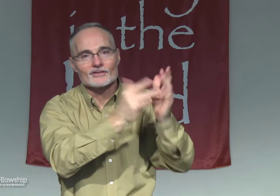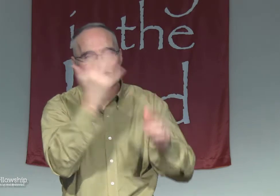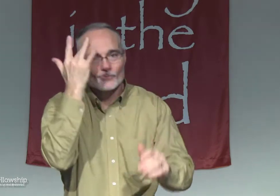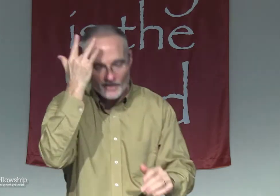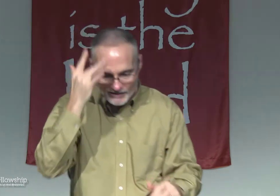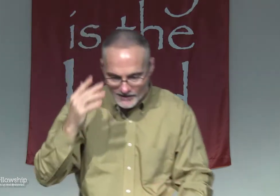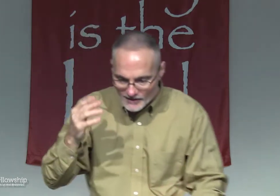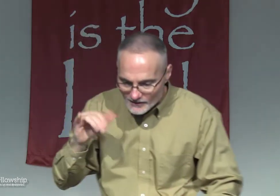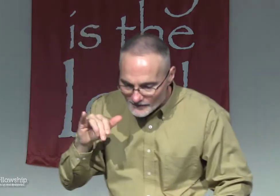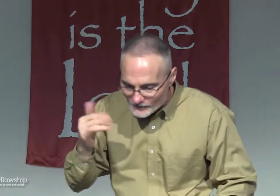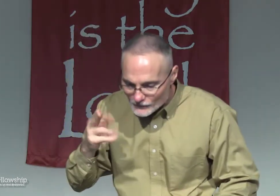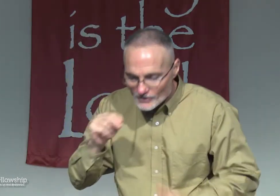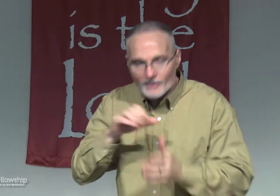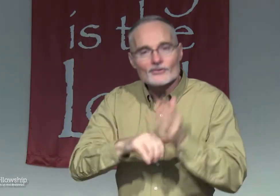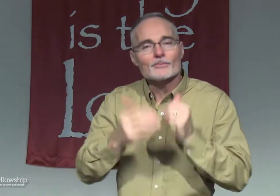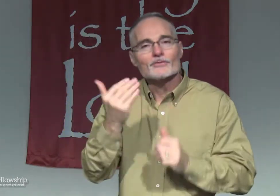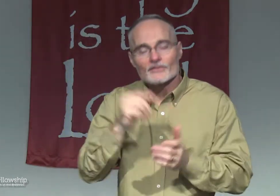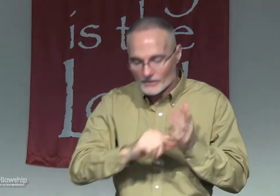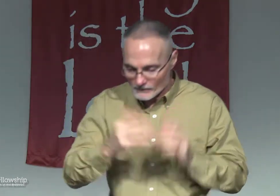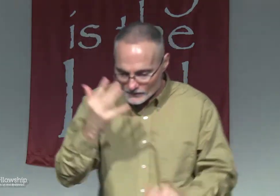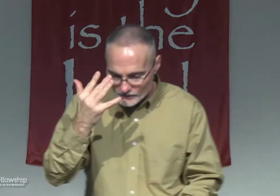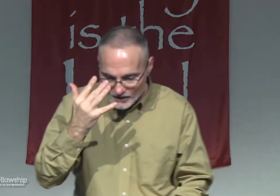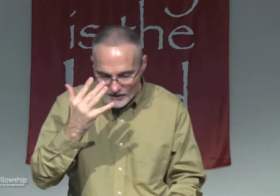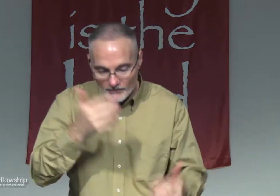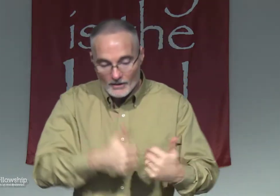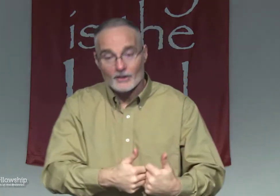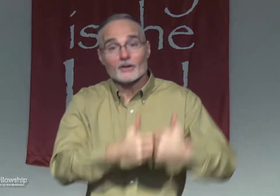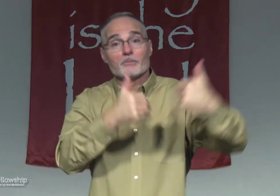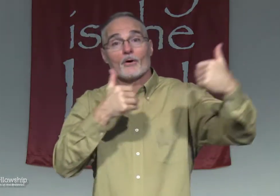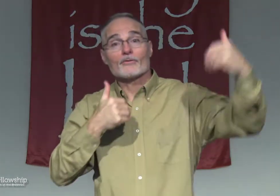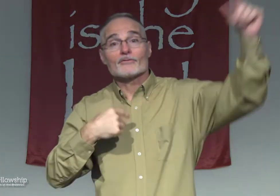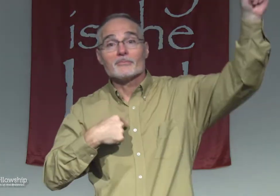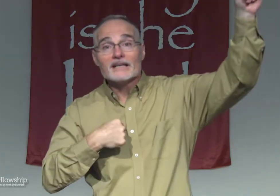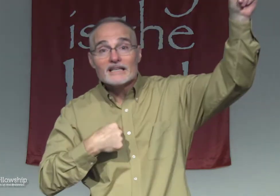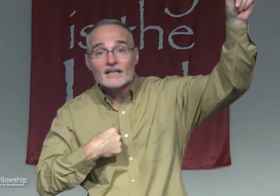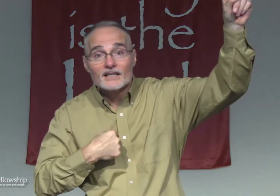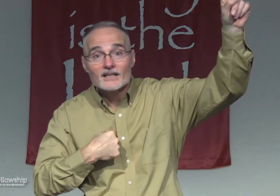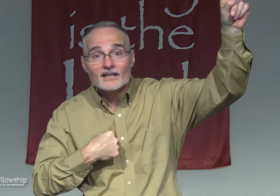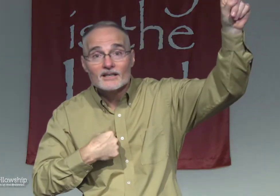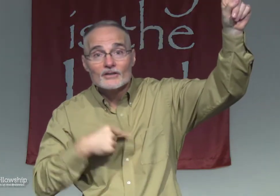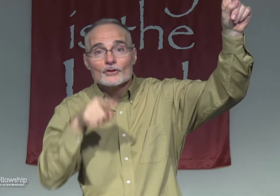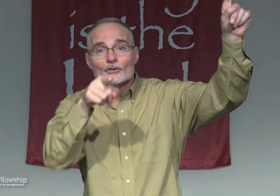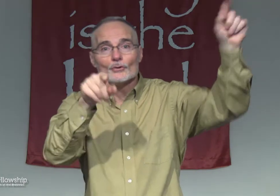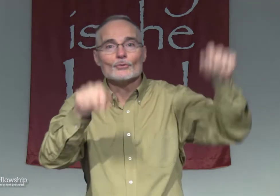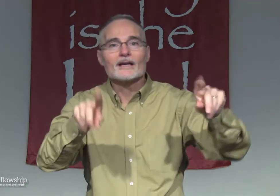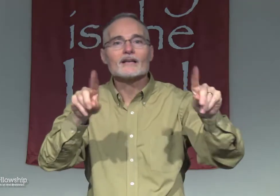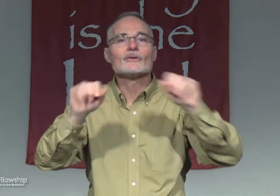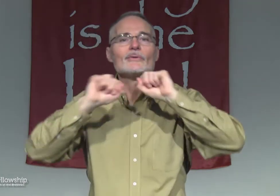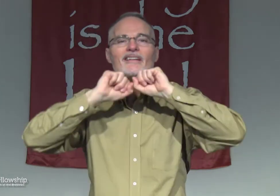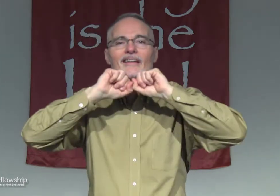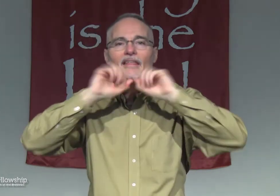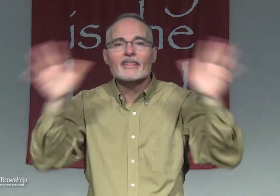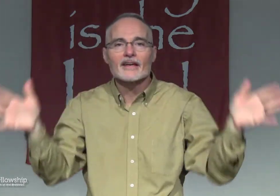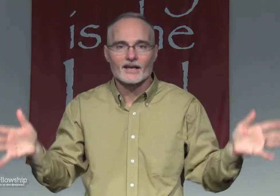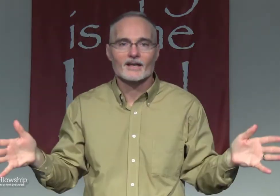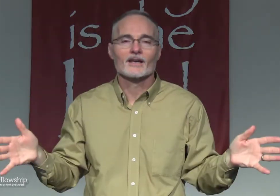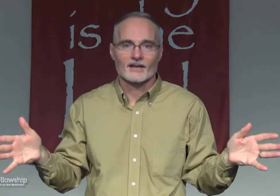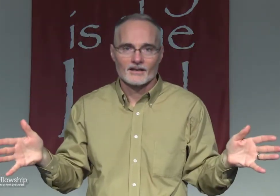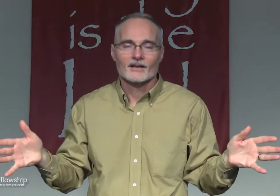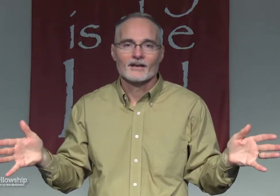And you hold on to Jesus because John chapter 15, verse 5 says, apart from me, meaning Jesus,